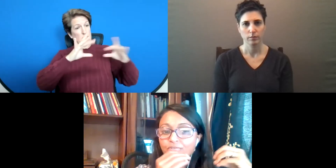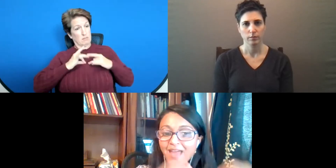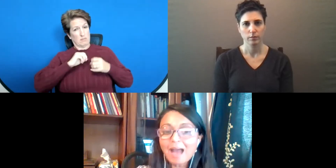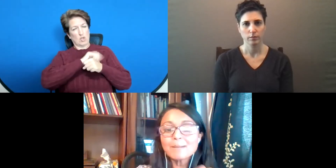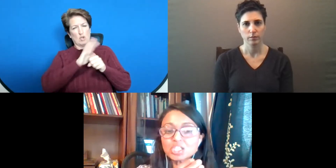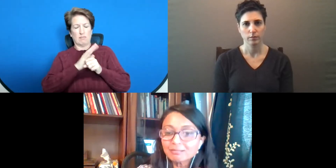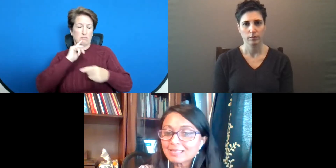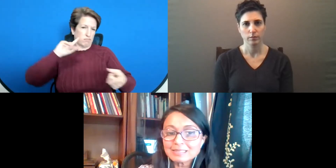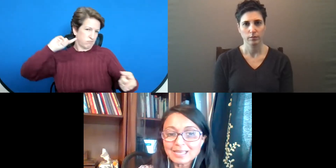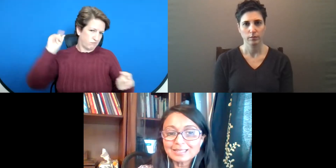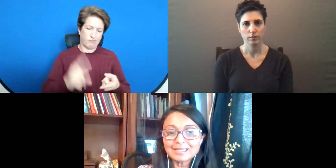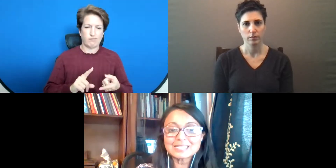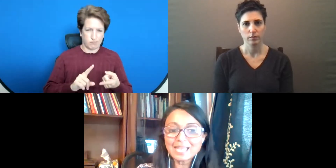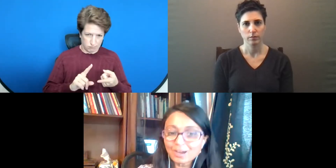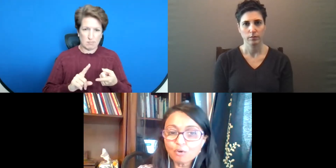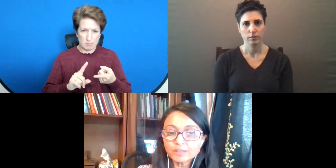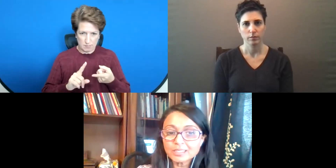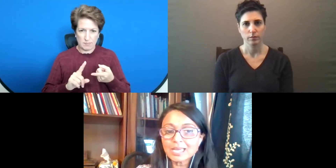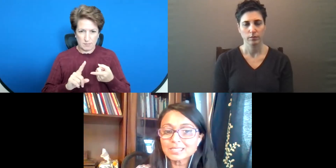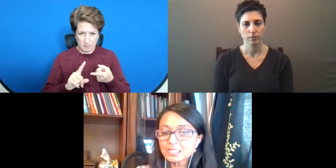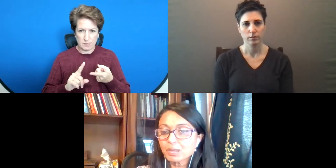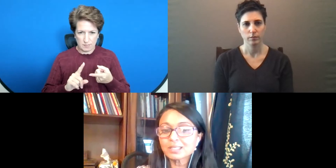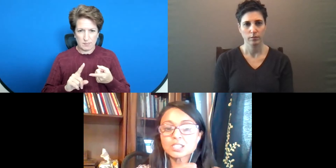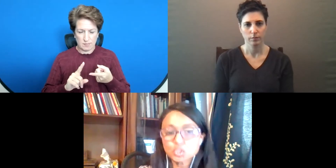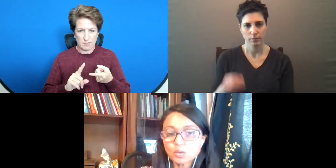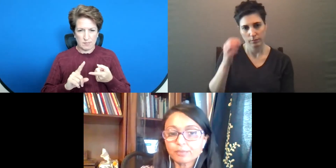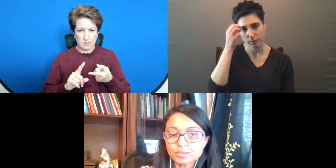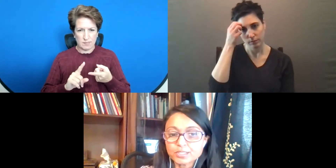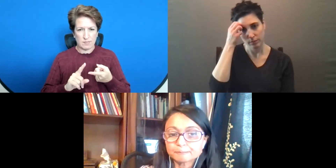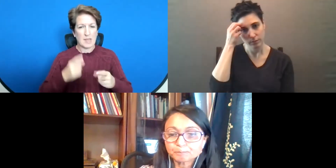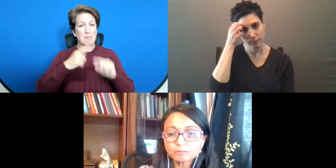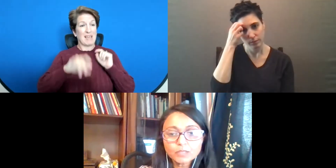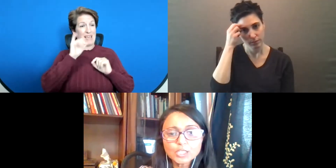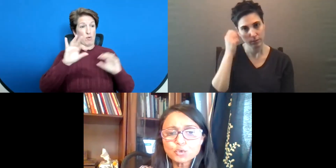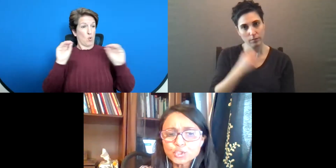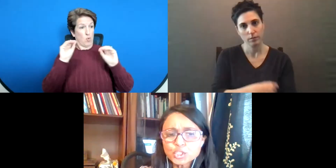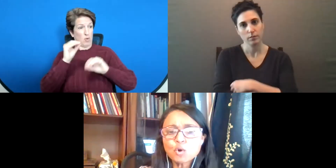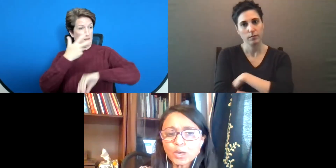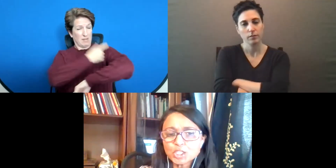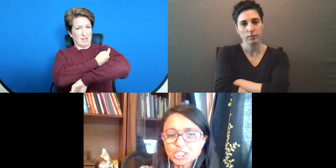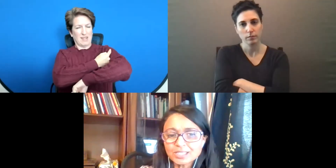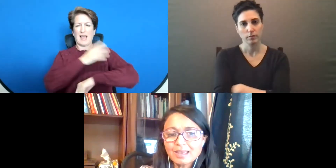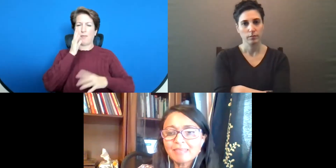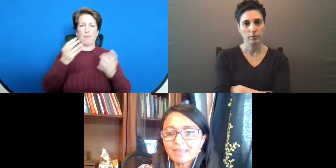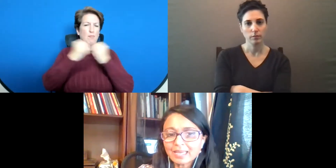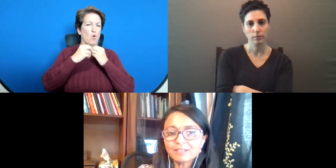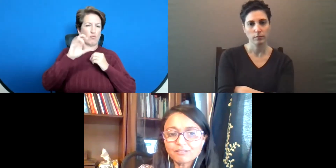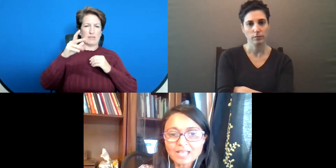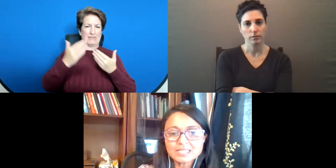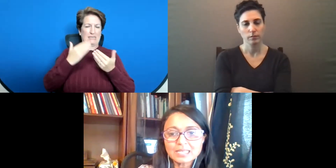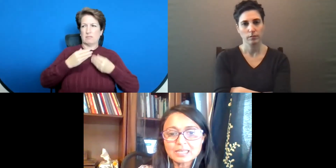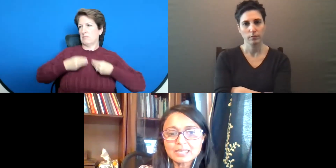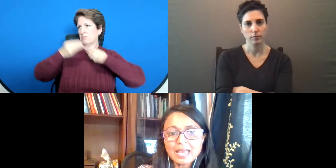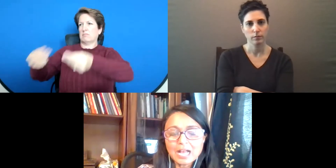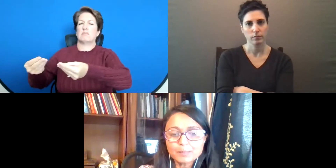So you're that much less likely to get COVID and to spread it to others. So there's no question that